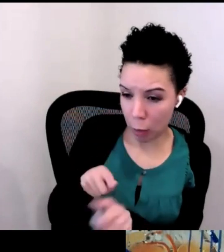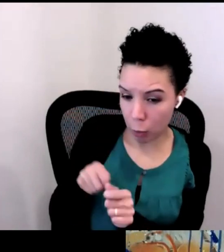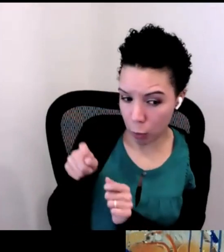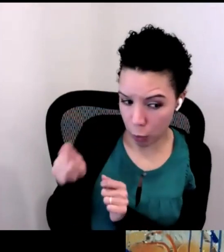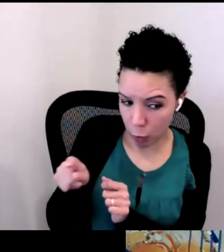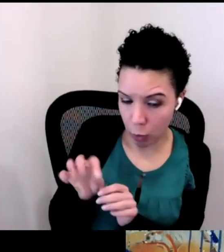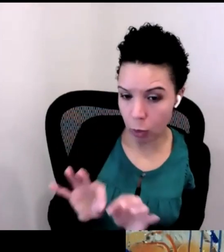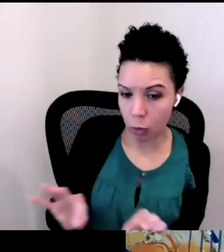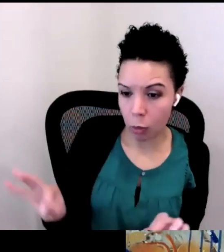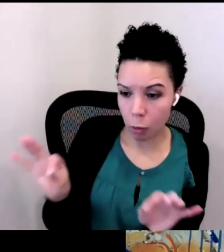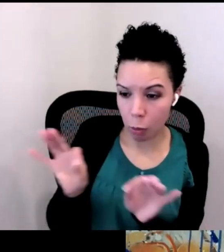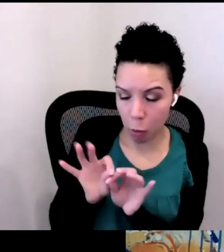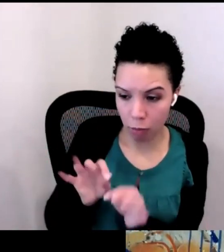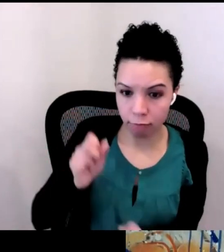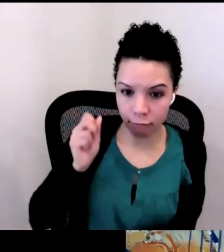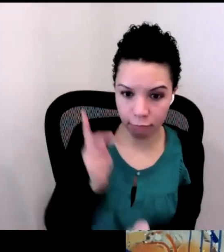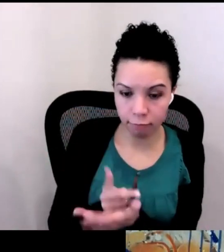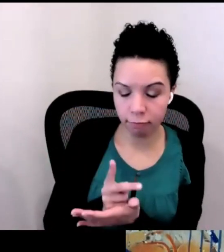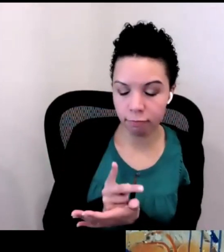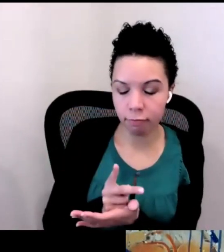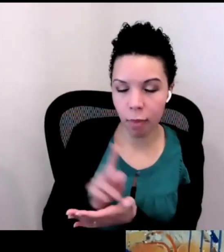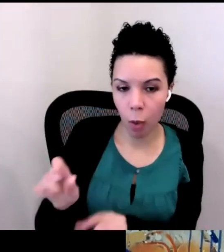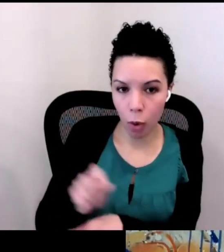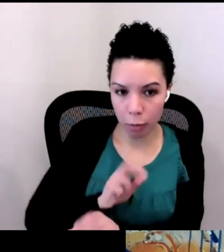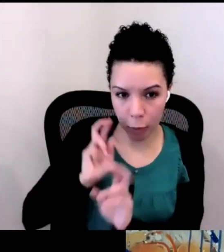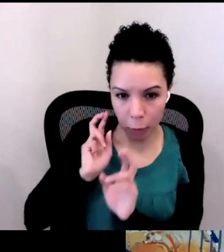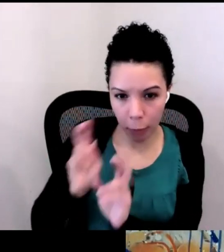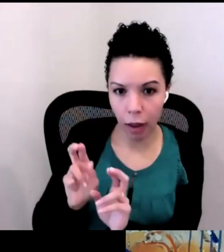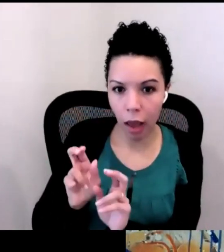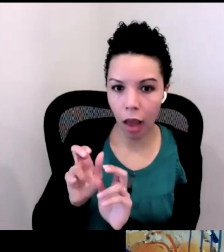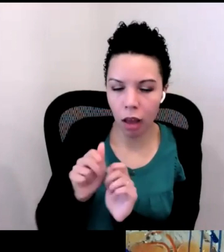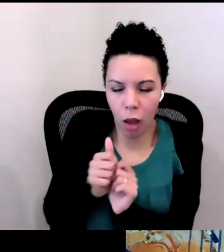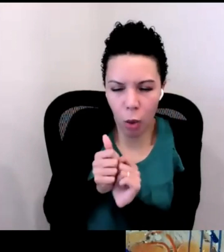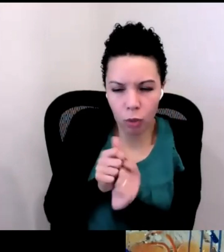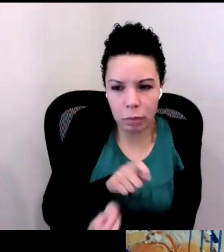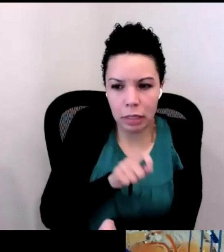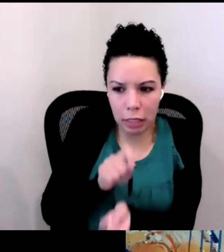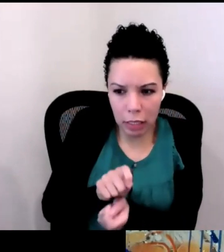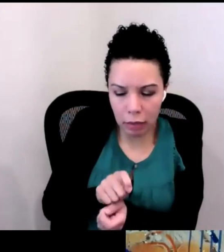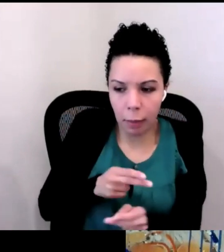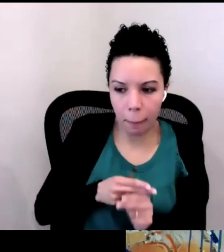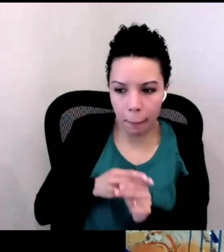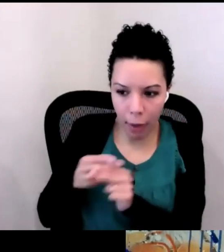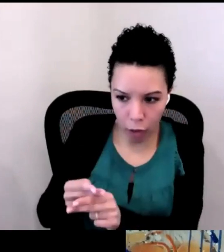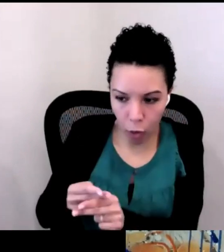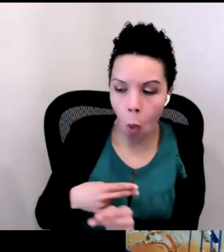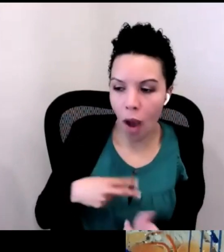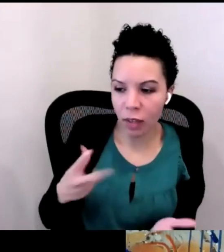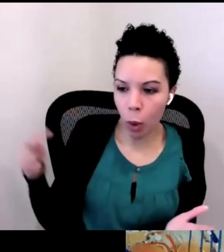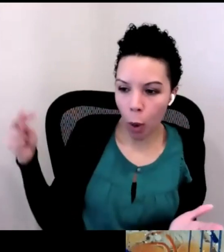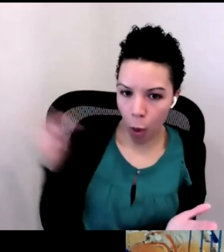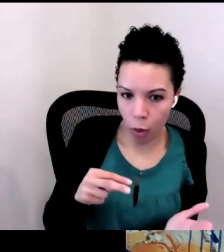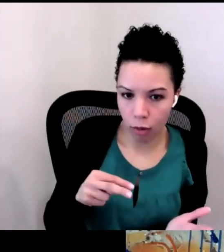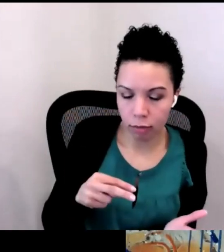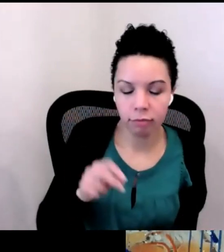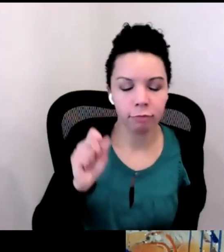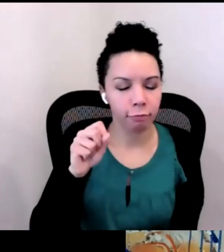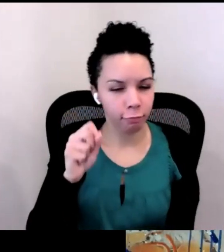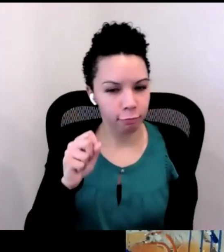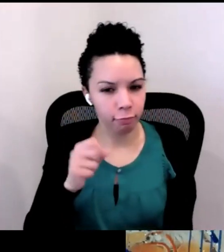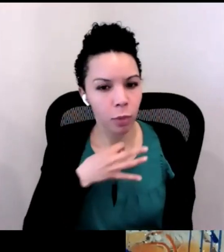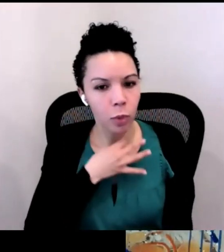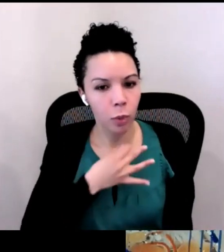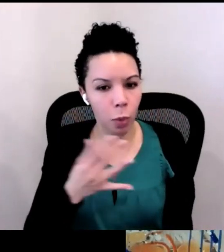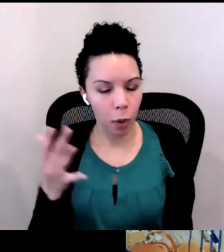validate that we respect their work by being very specific. Do you agree? Yes. I want to know why. A lot of people think you're just reaching